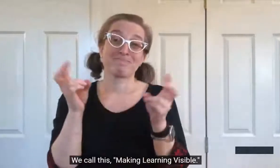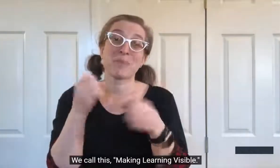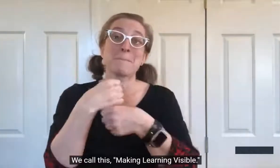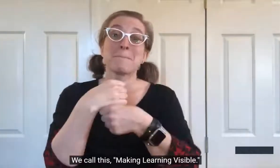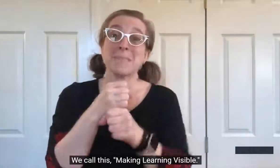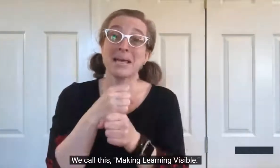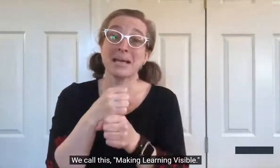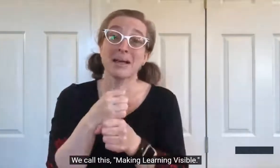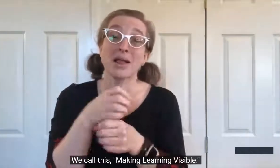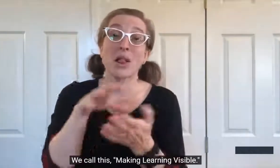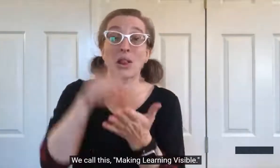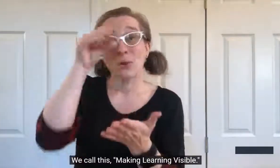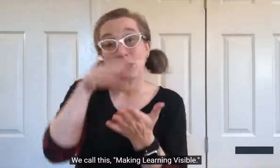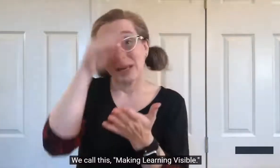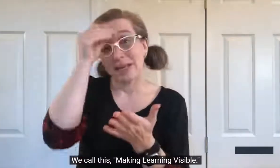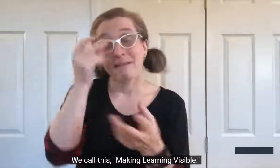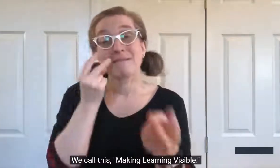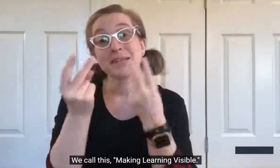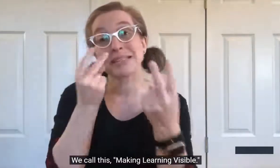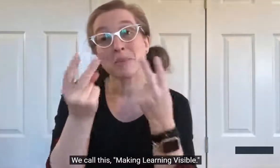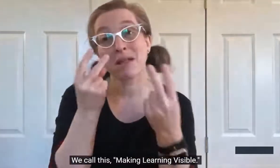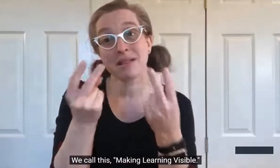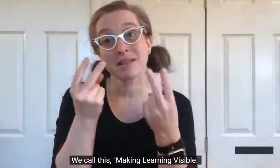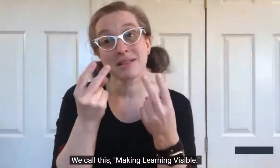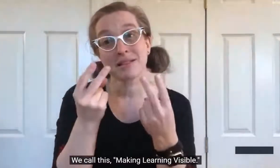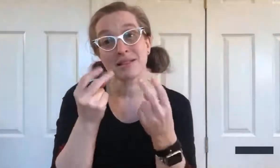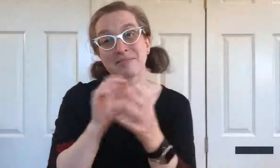We call this making learning visible.